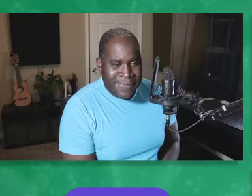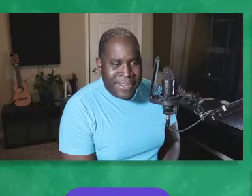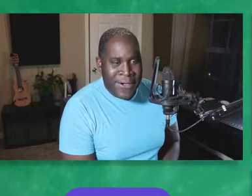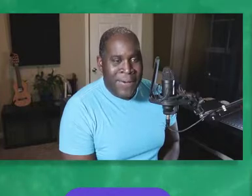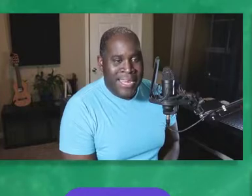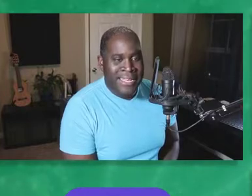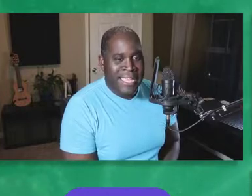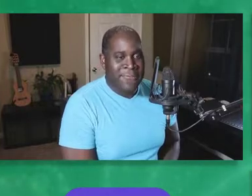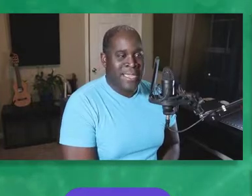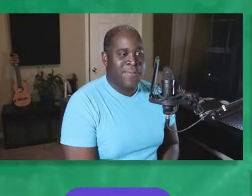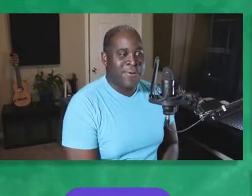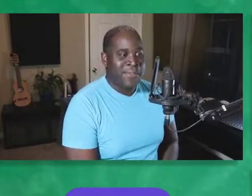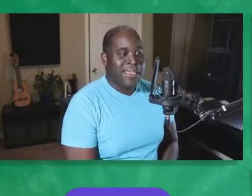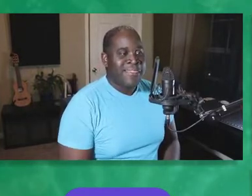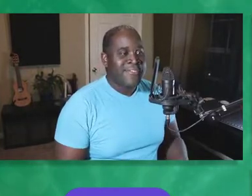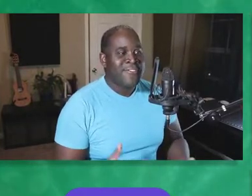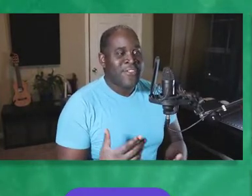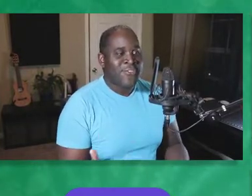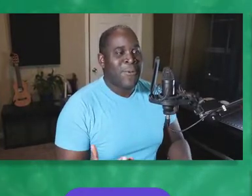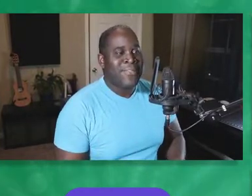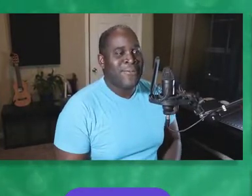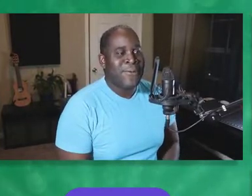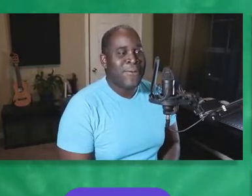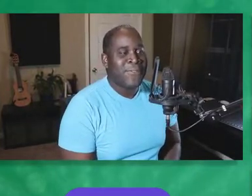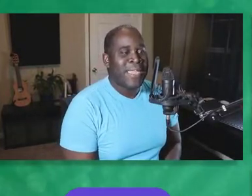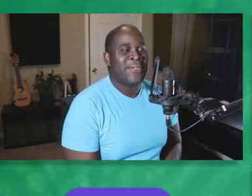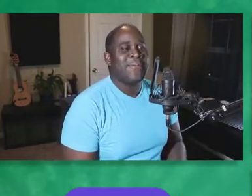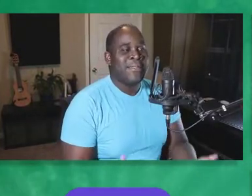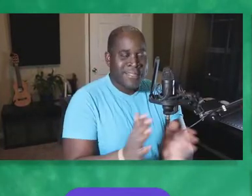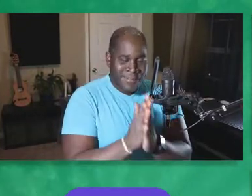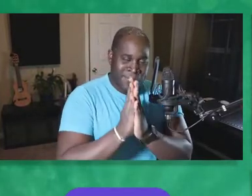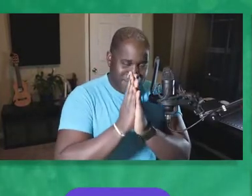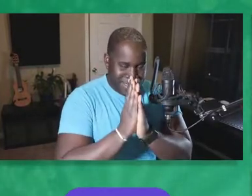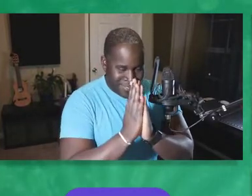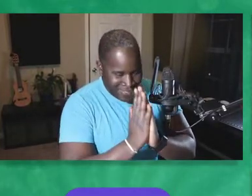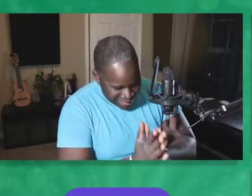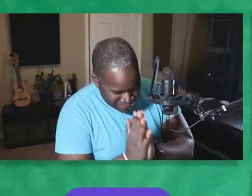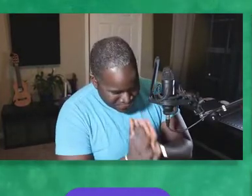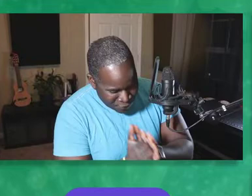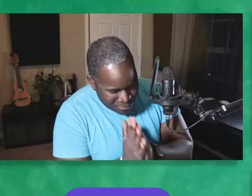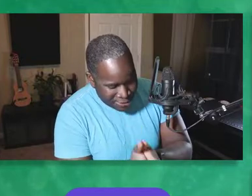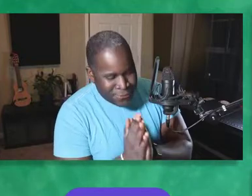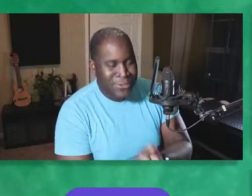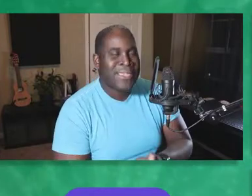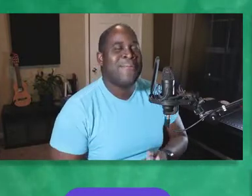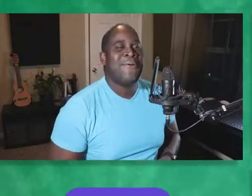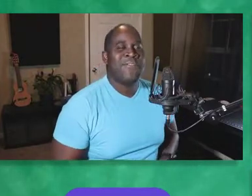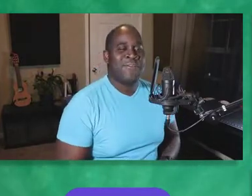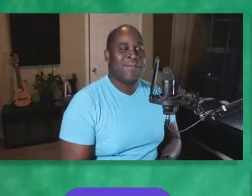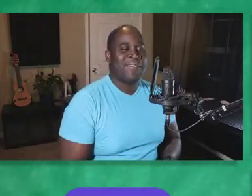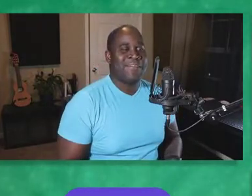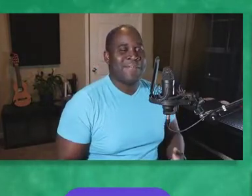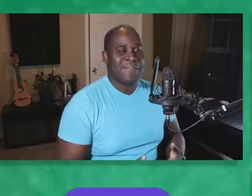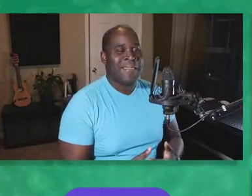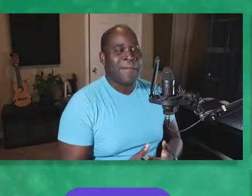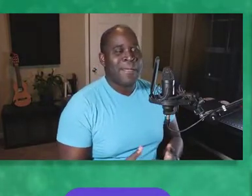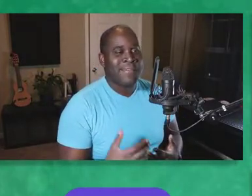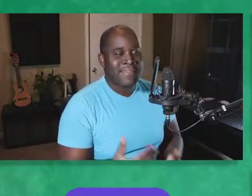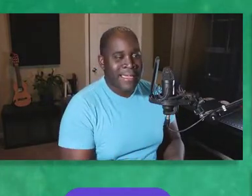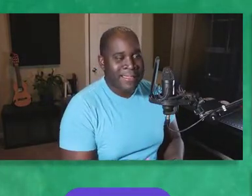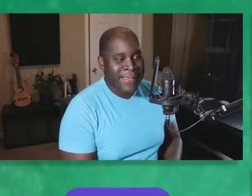don't even know any deaf people. This is just way too cool. Thank you. Thank you so much for looking more into it. This